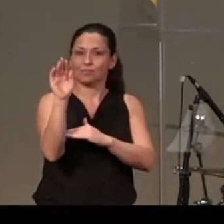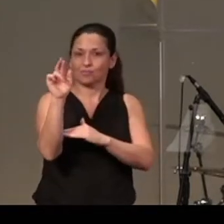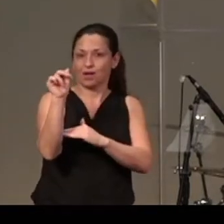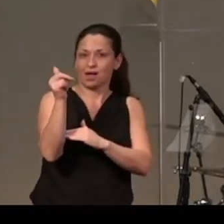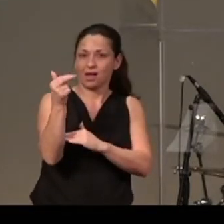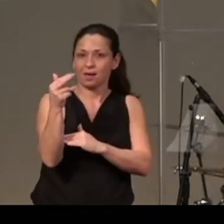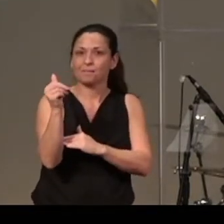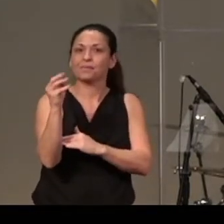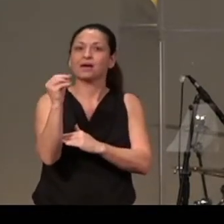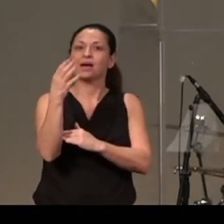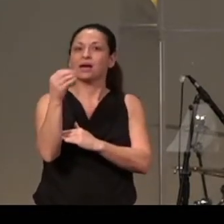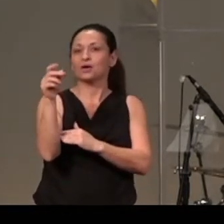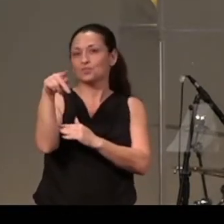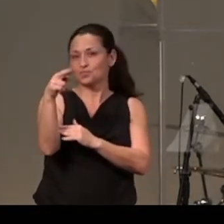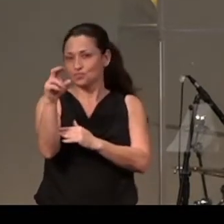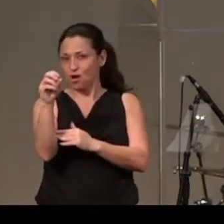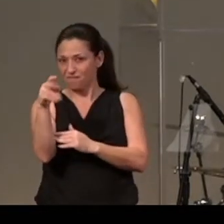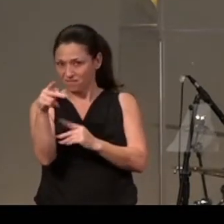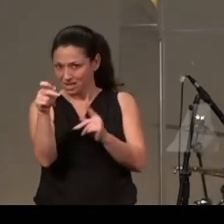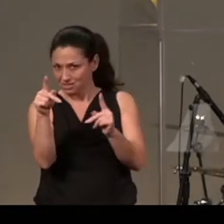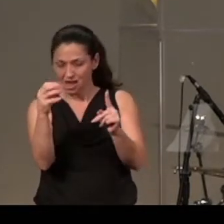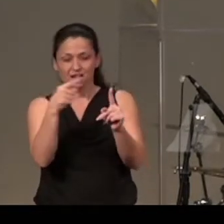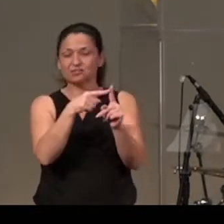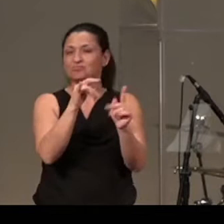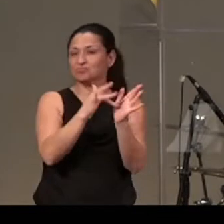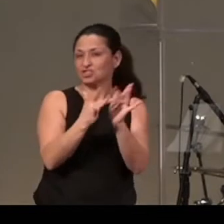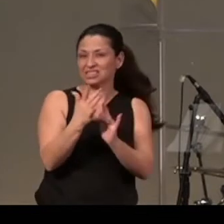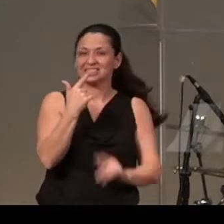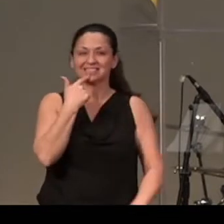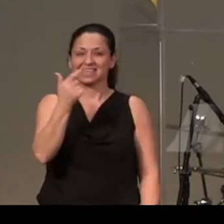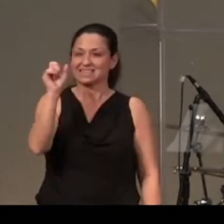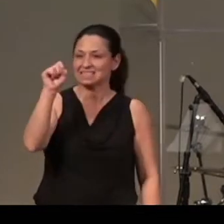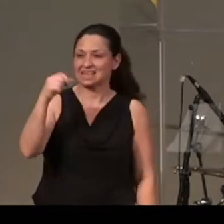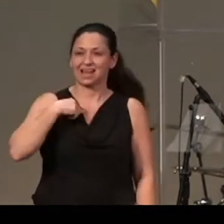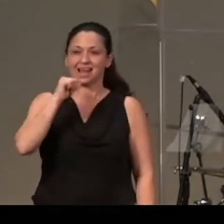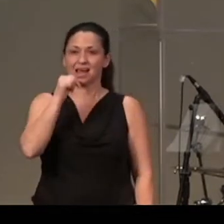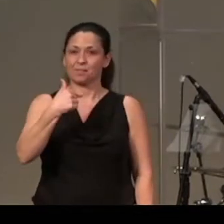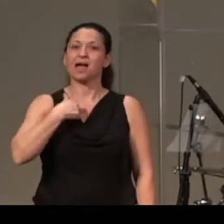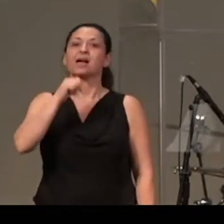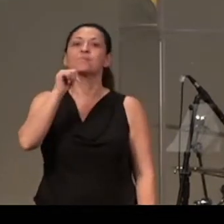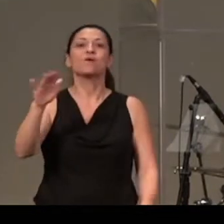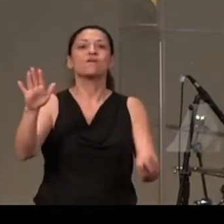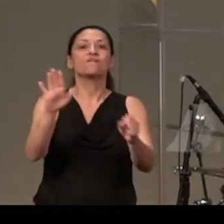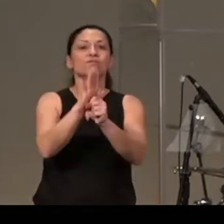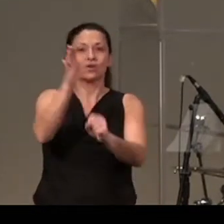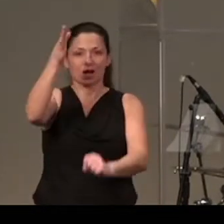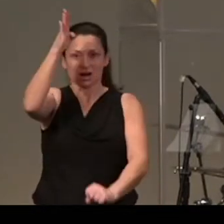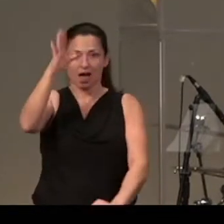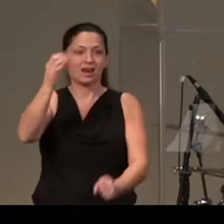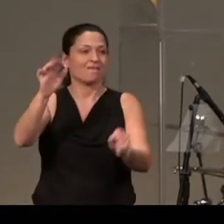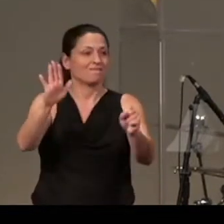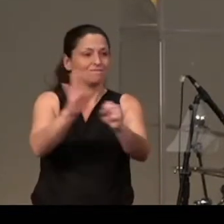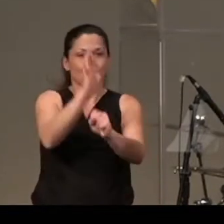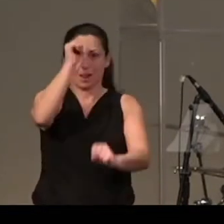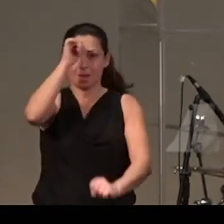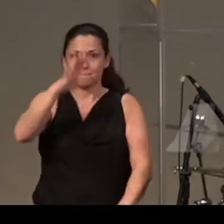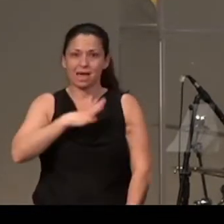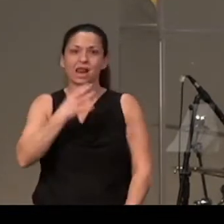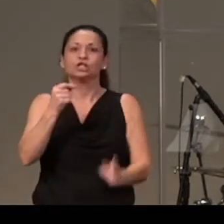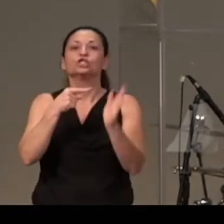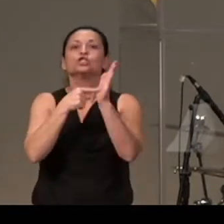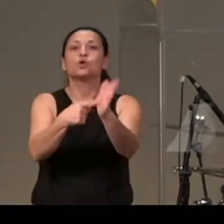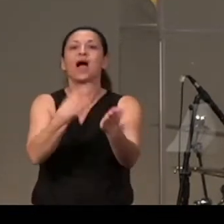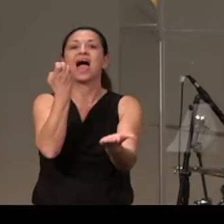am. That I'm fully God and fully man. That's who he's going to say. And he lays out the evidence for that.